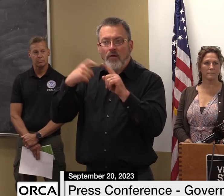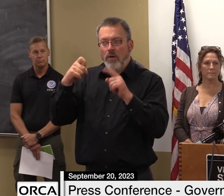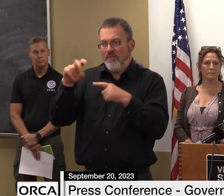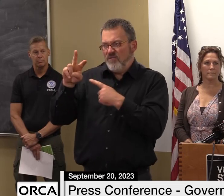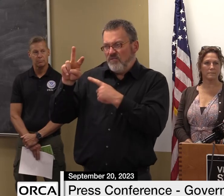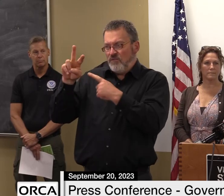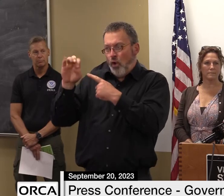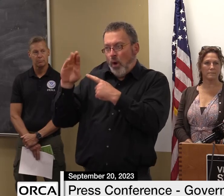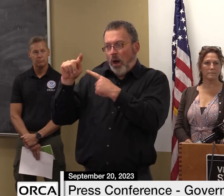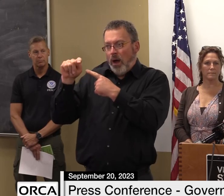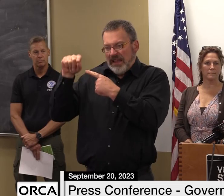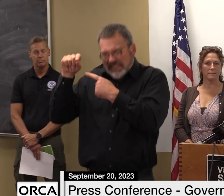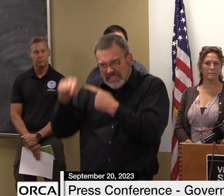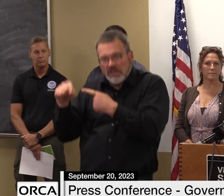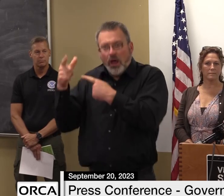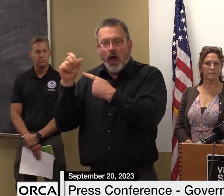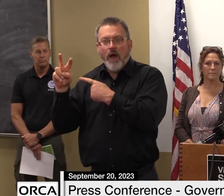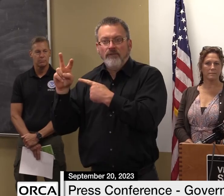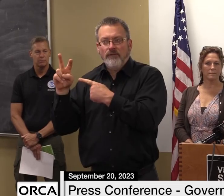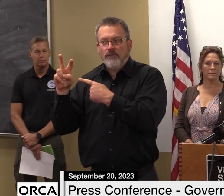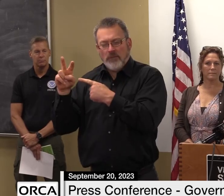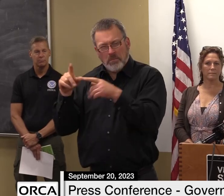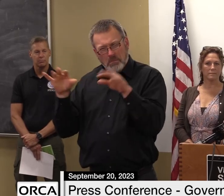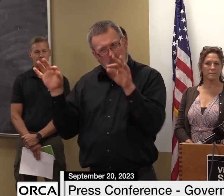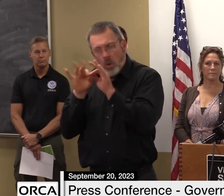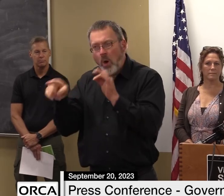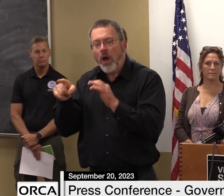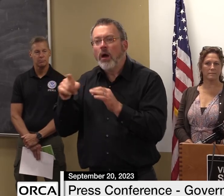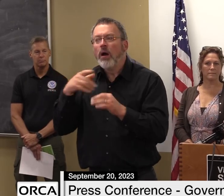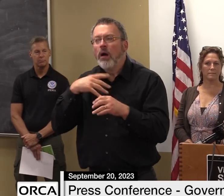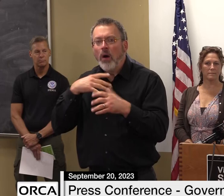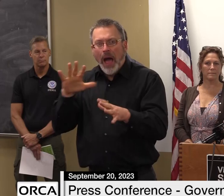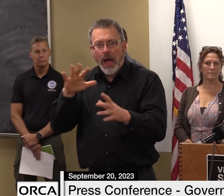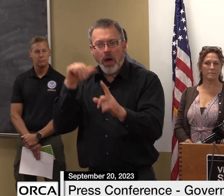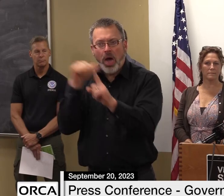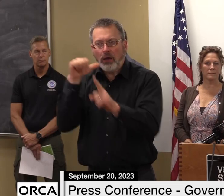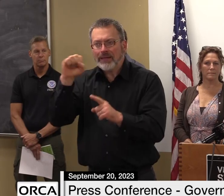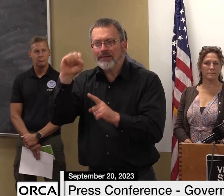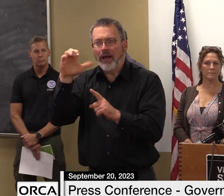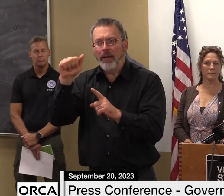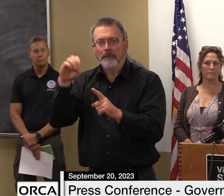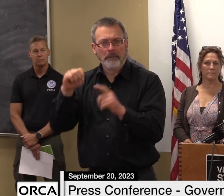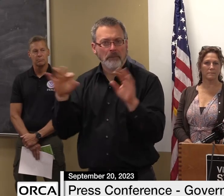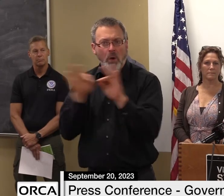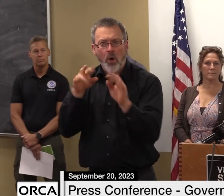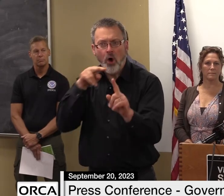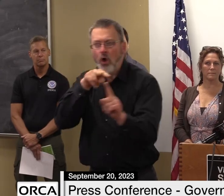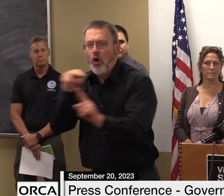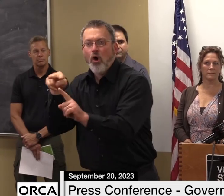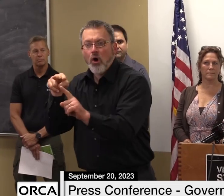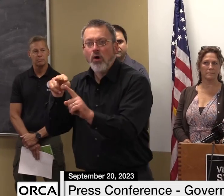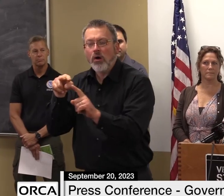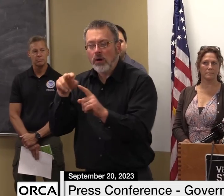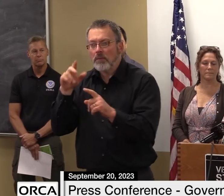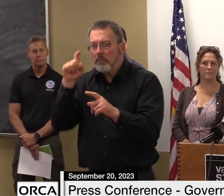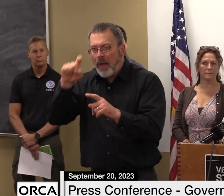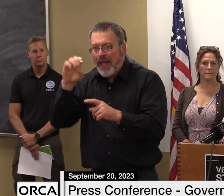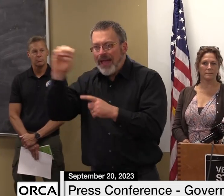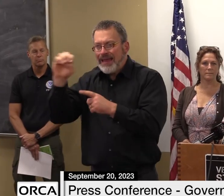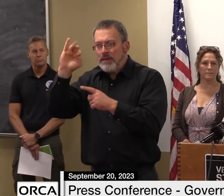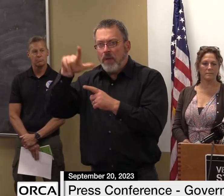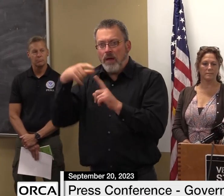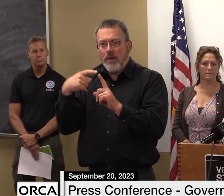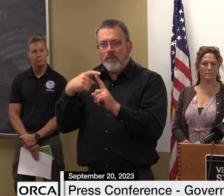out and .gov. And if you didn't report damage to your heating system, you shouldn't be responding to